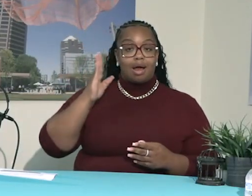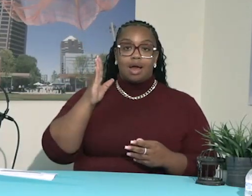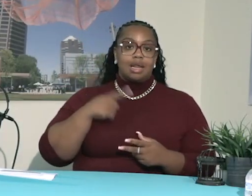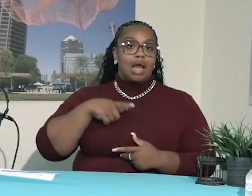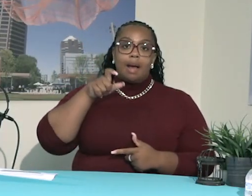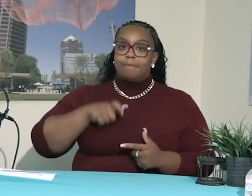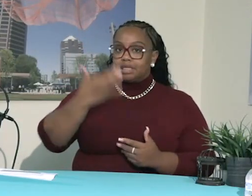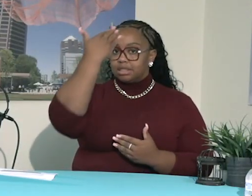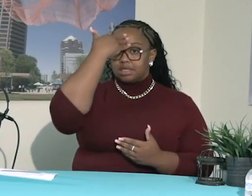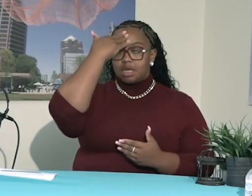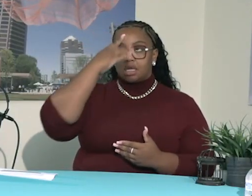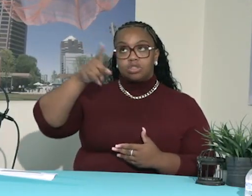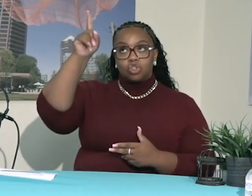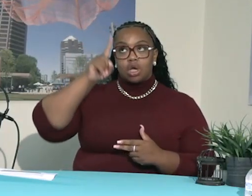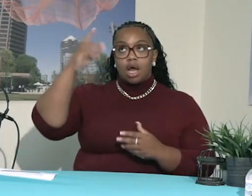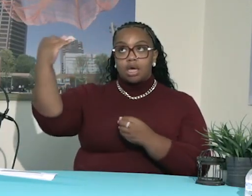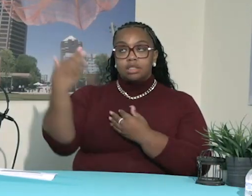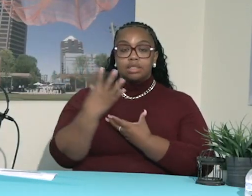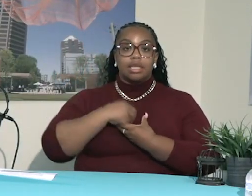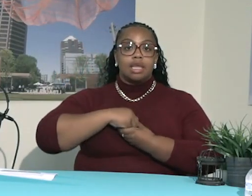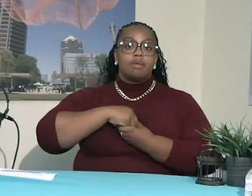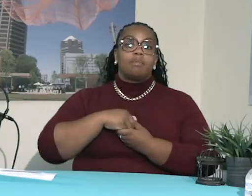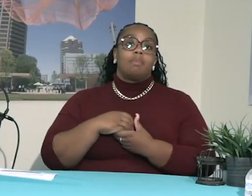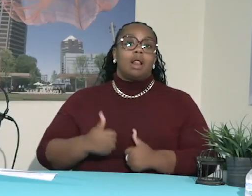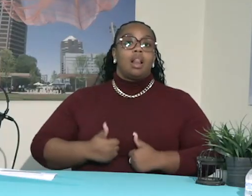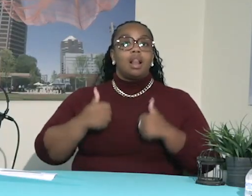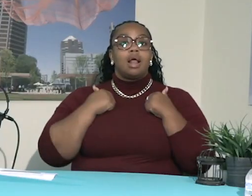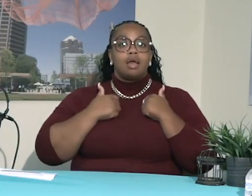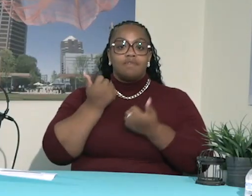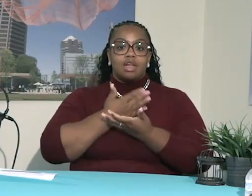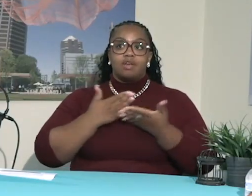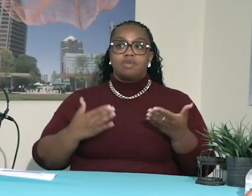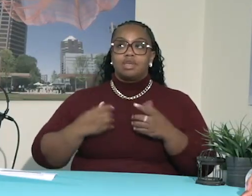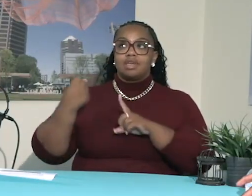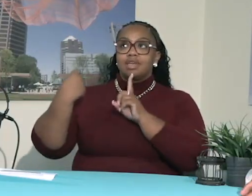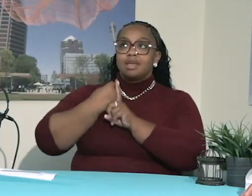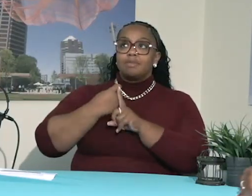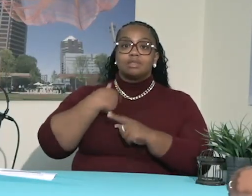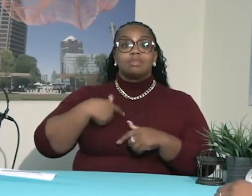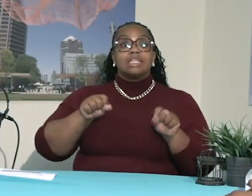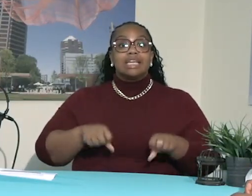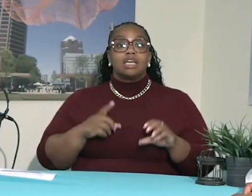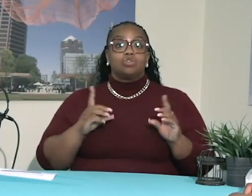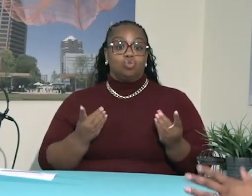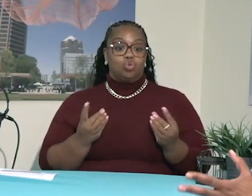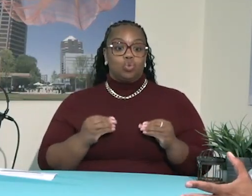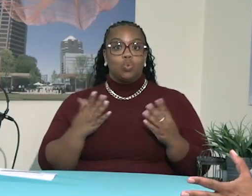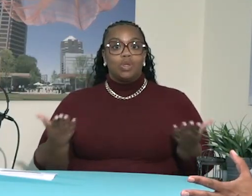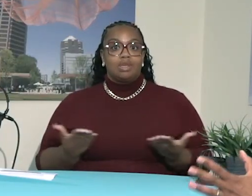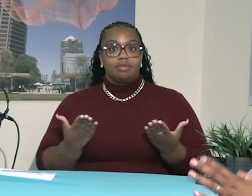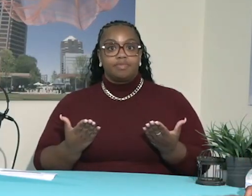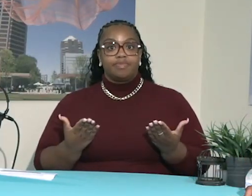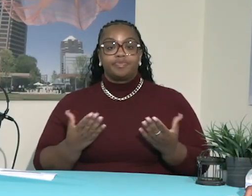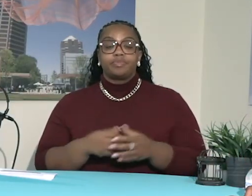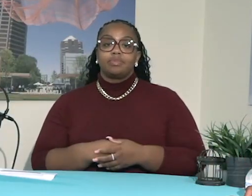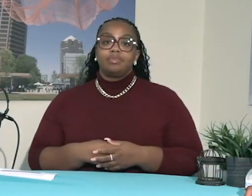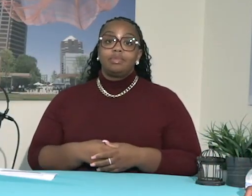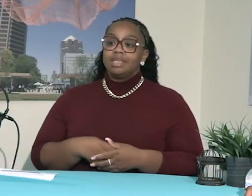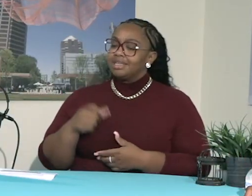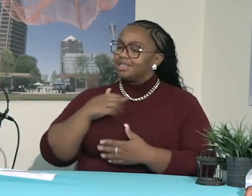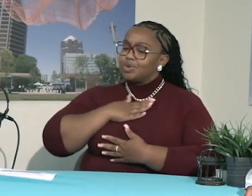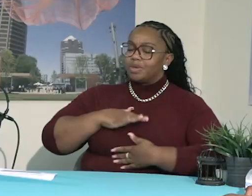God's presence in my life and what I do and what he allows me to do in this space. Well, we appreciate you. Absolutely. And it's not bad to model